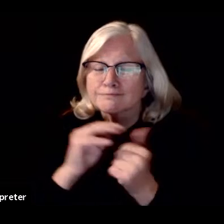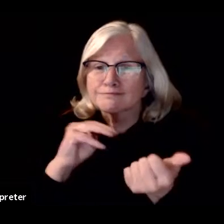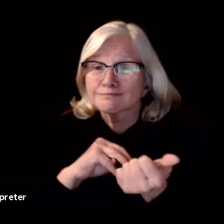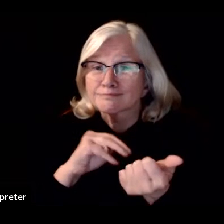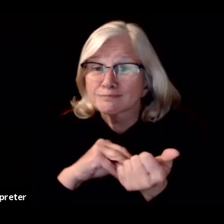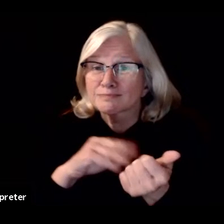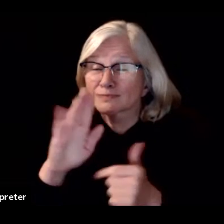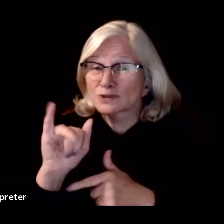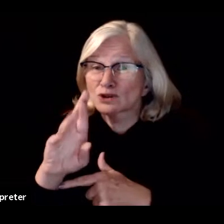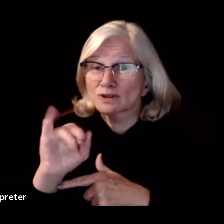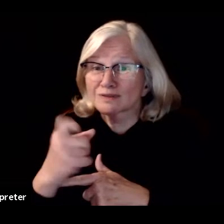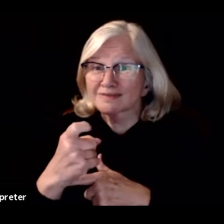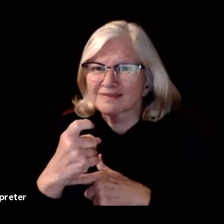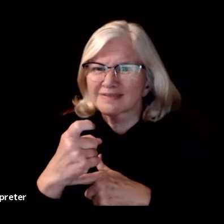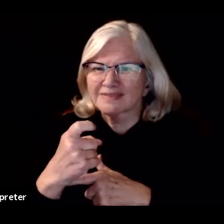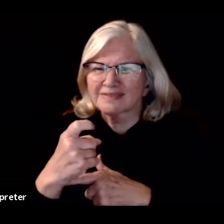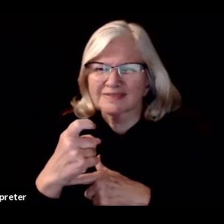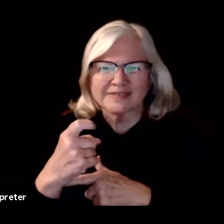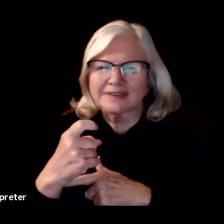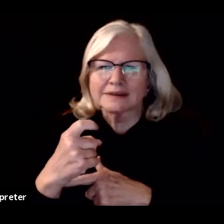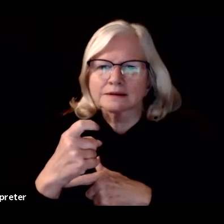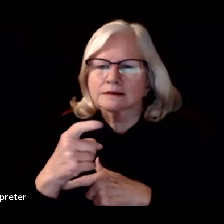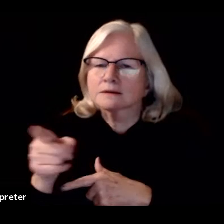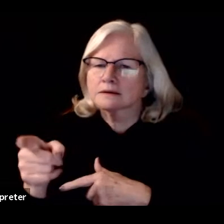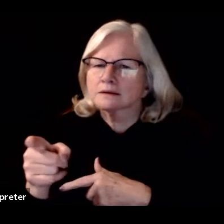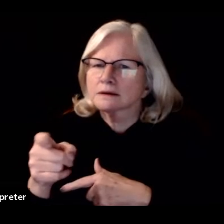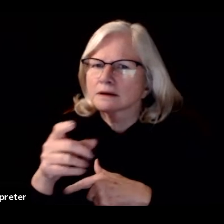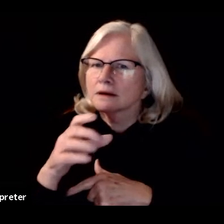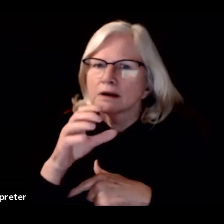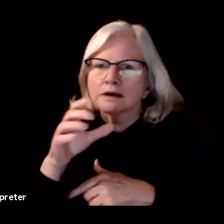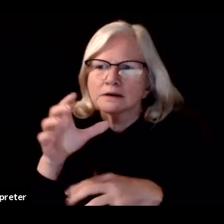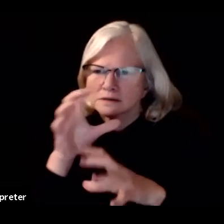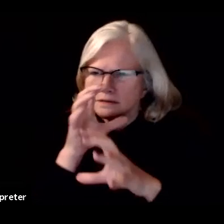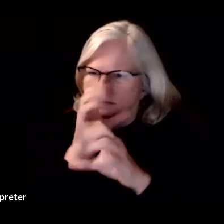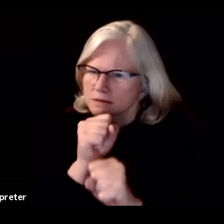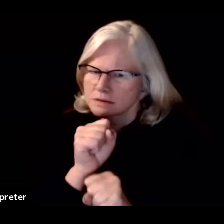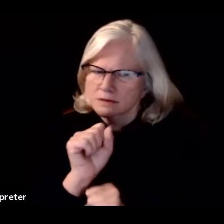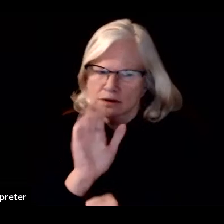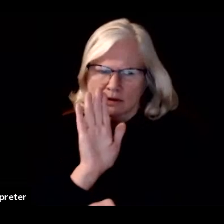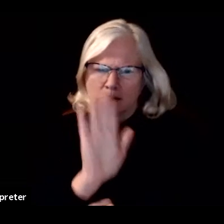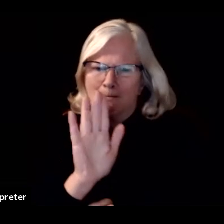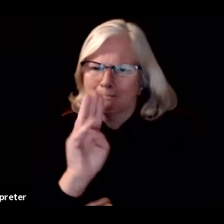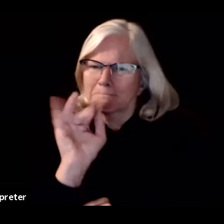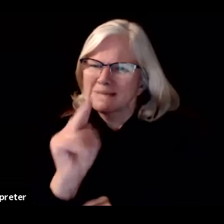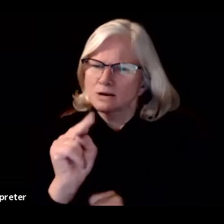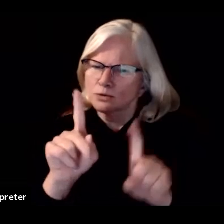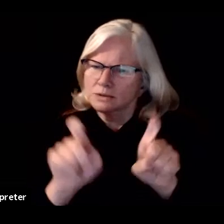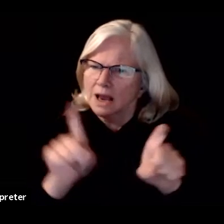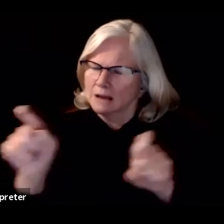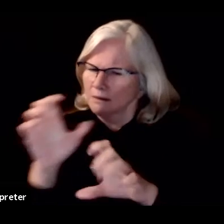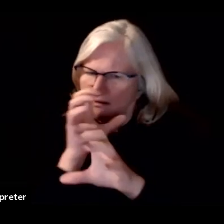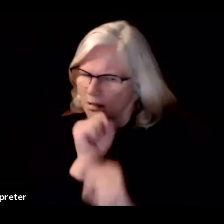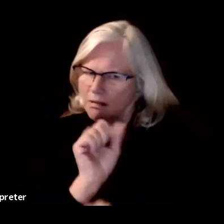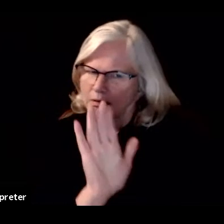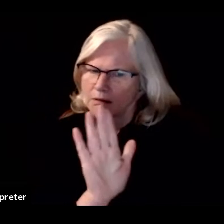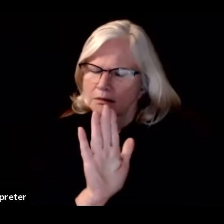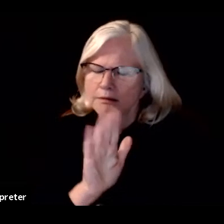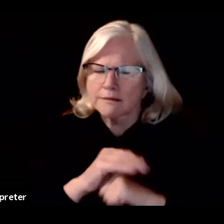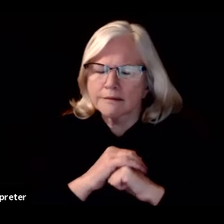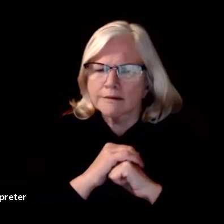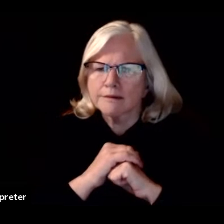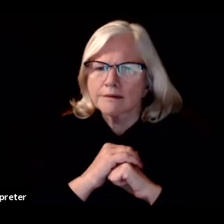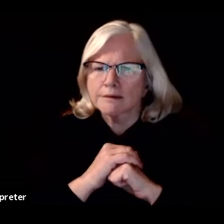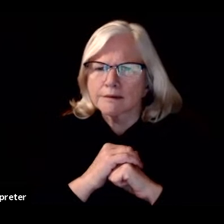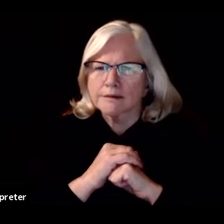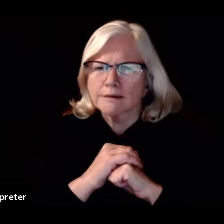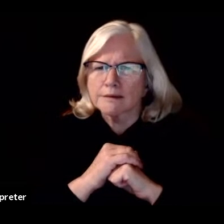tool going forward. We've provided access to thousands of people who otherwise would not have been tested. And we know how important it